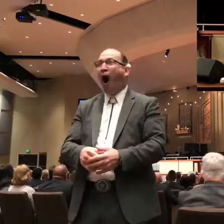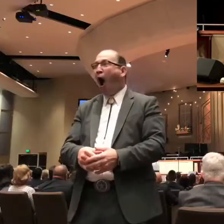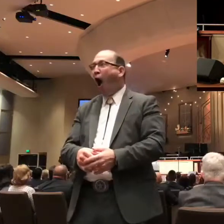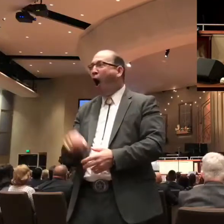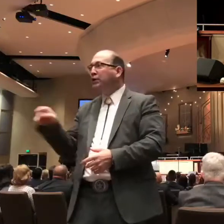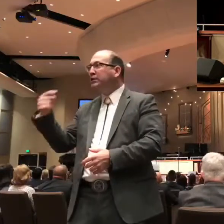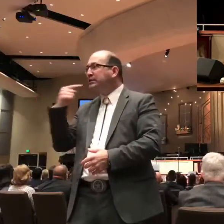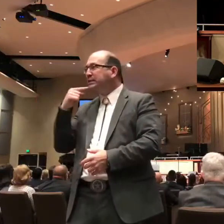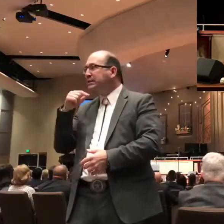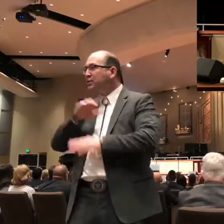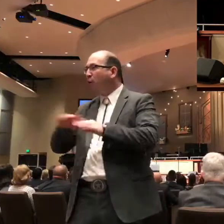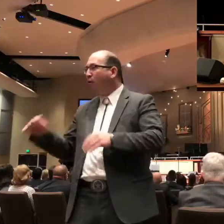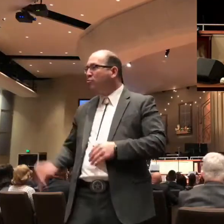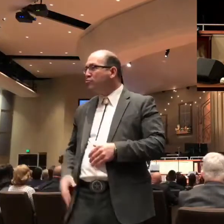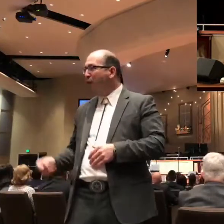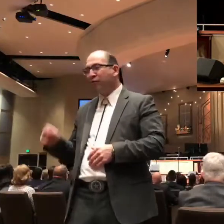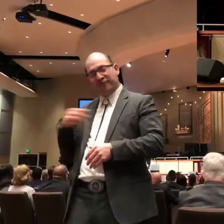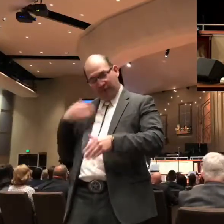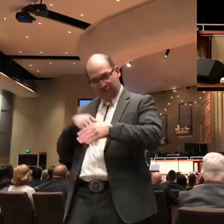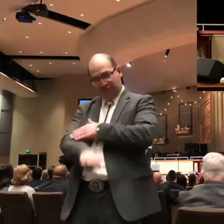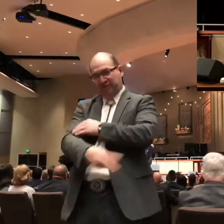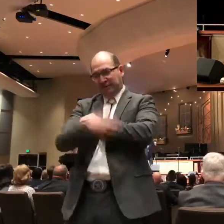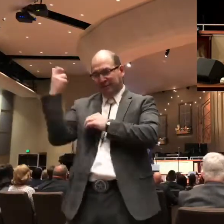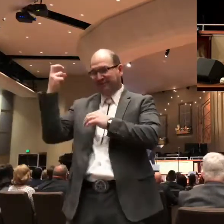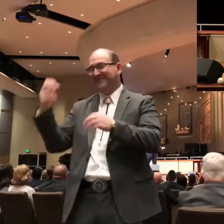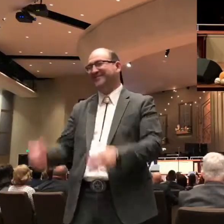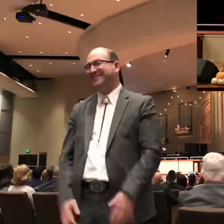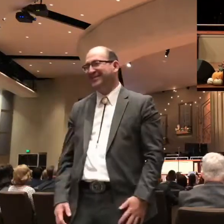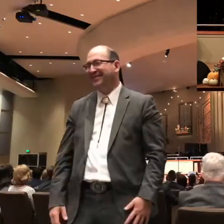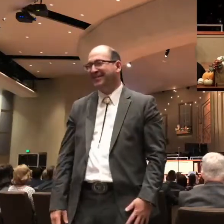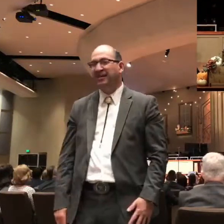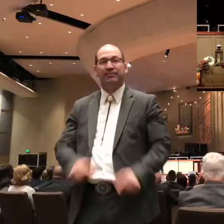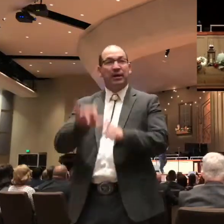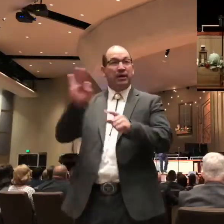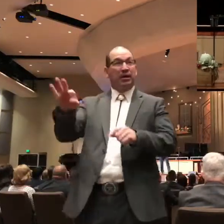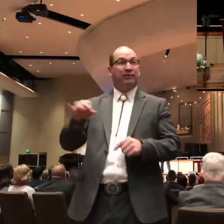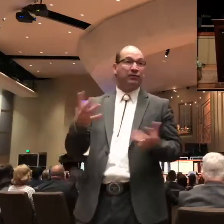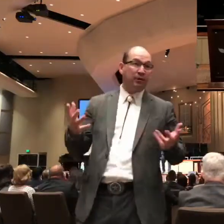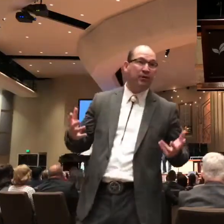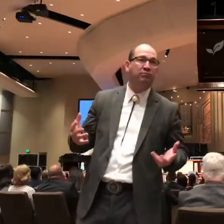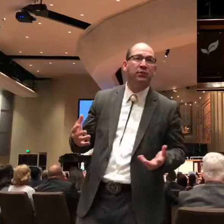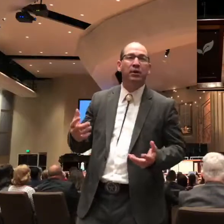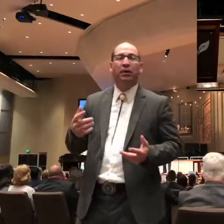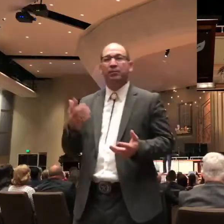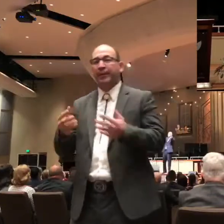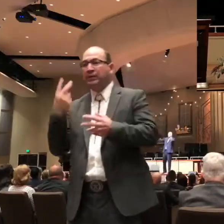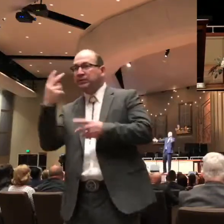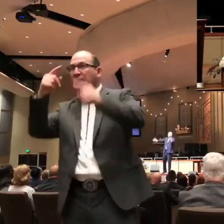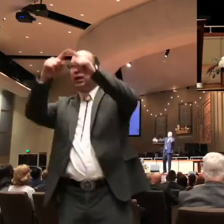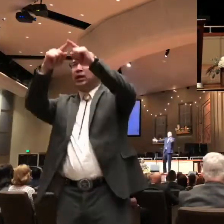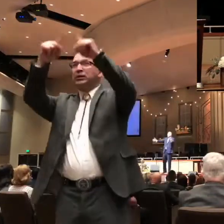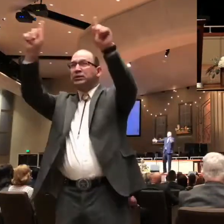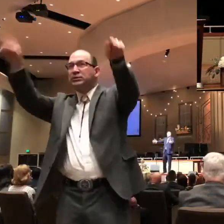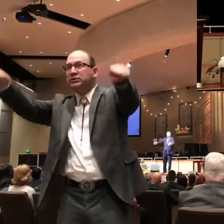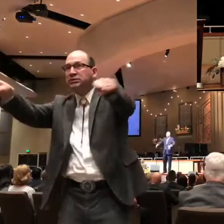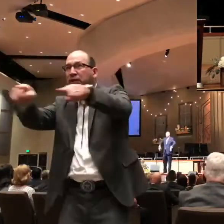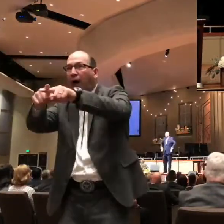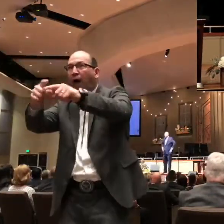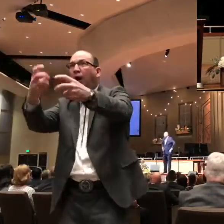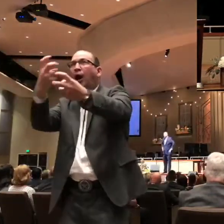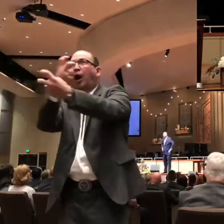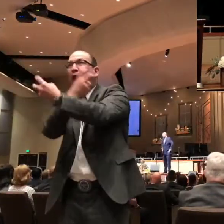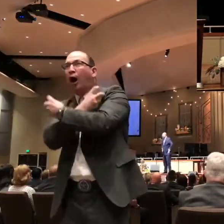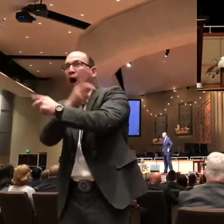When I see the word beware, if I'm out at an airport or the military base and there's a sign that says, beware, toxic storage, I'm not going to